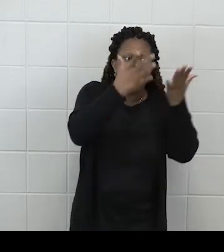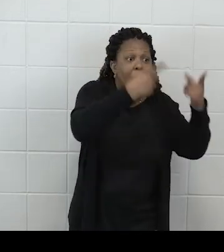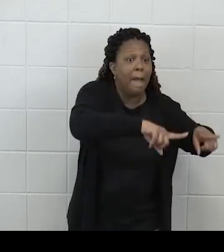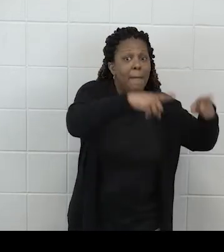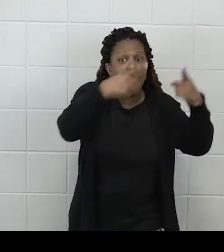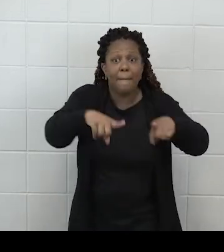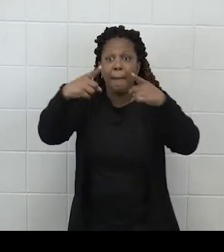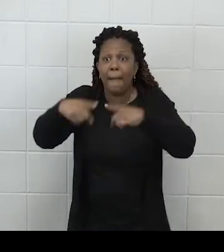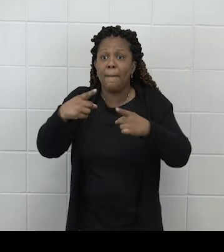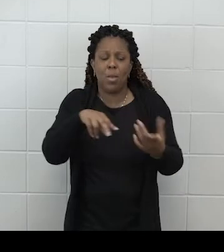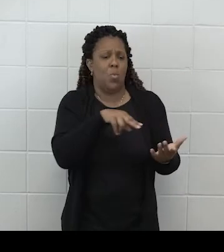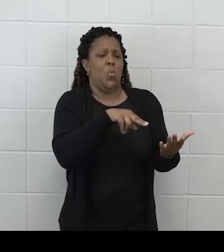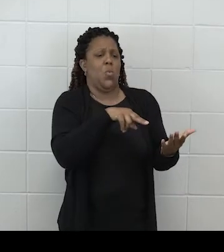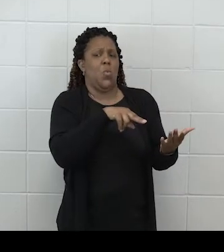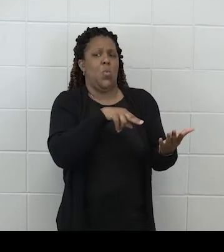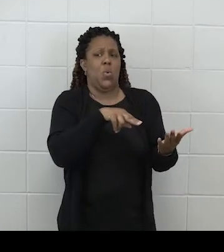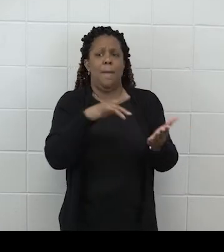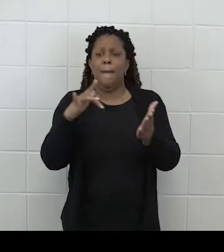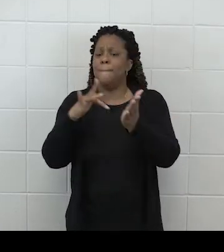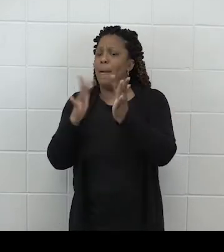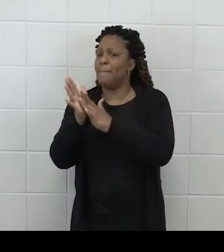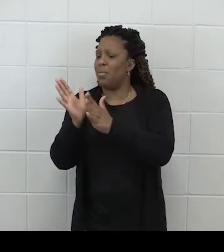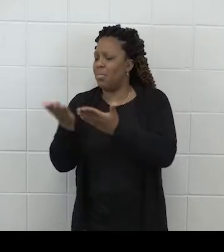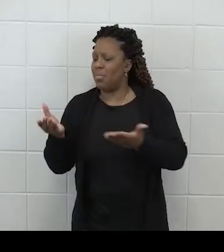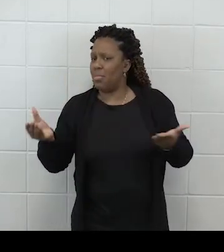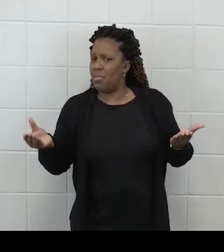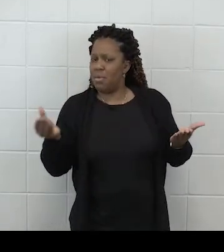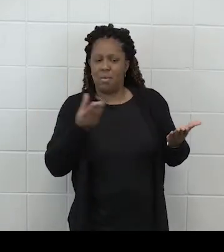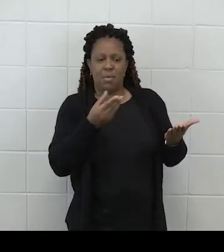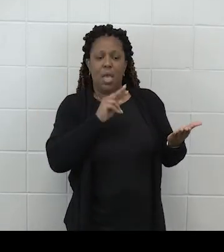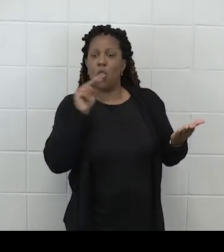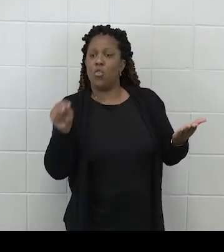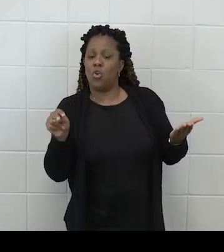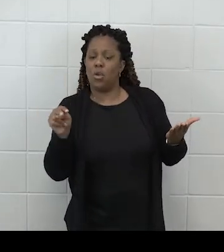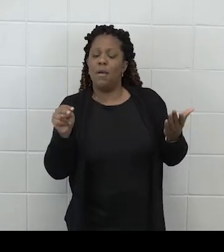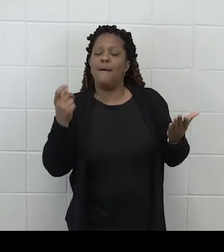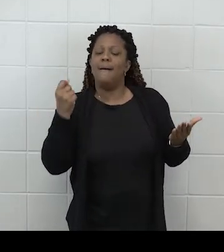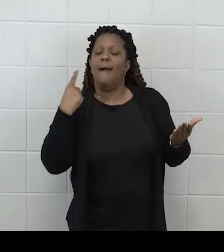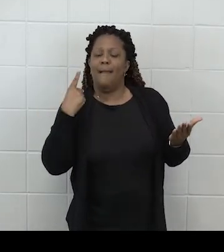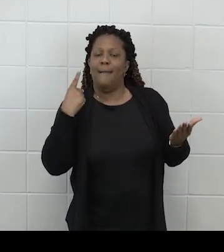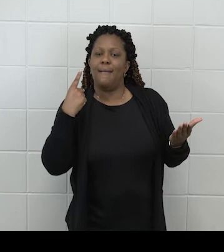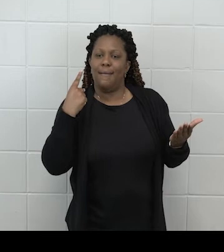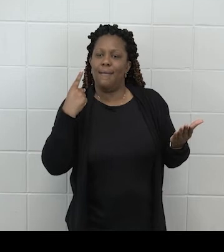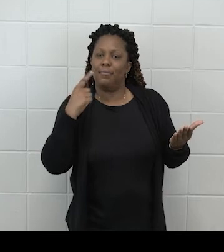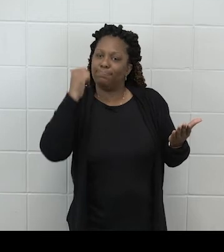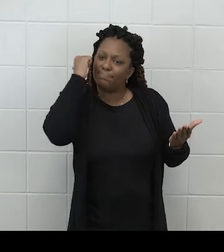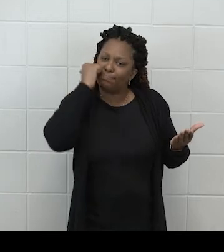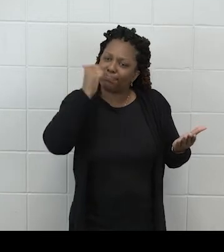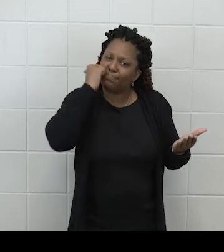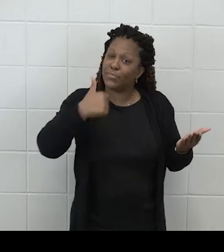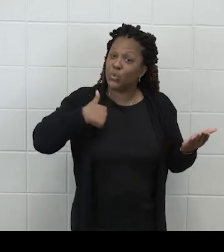remain faithful. For many of us, we wake each day to a world that brings change at